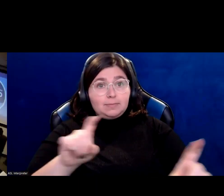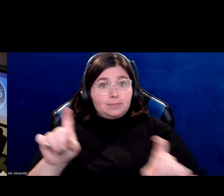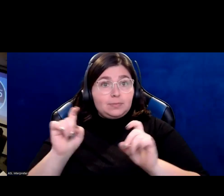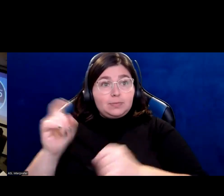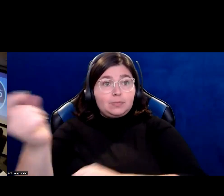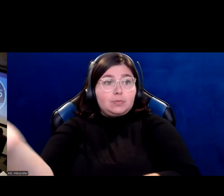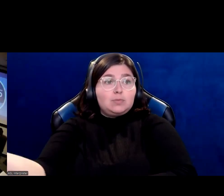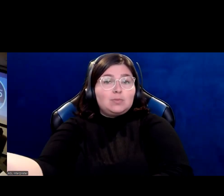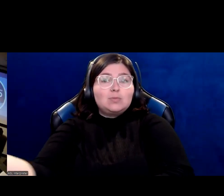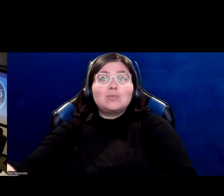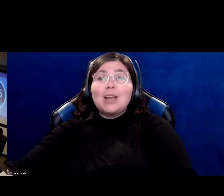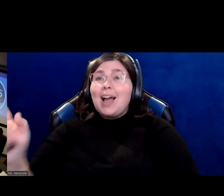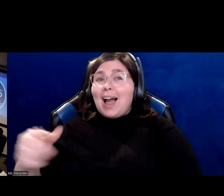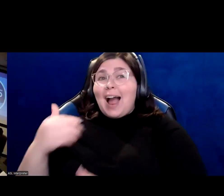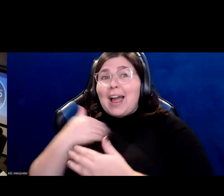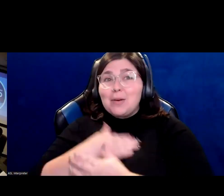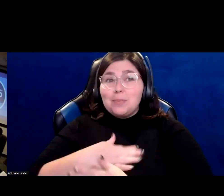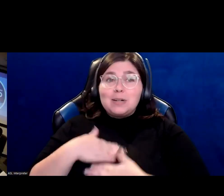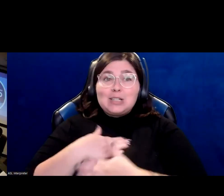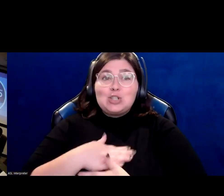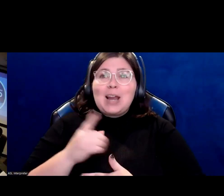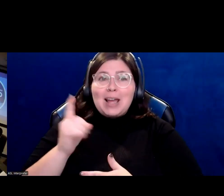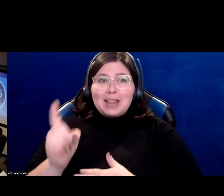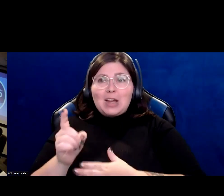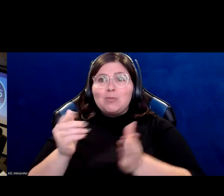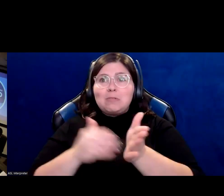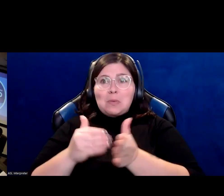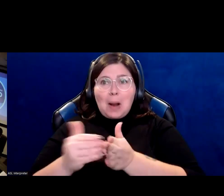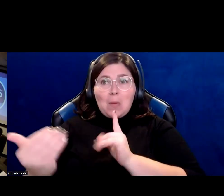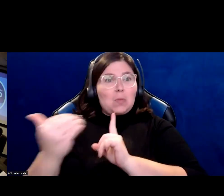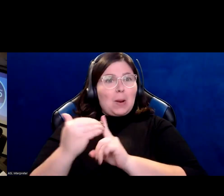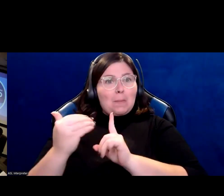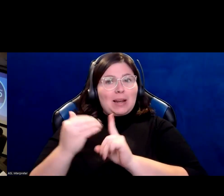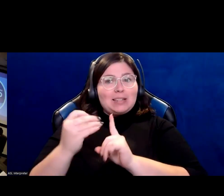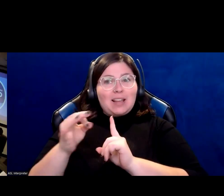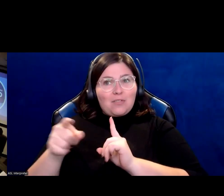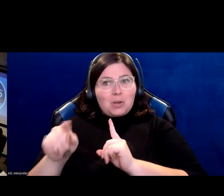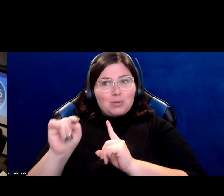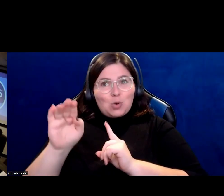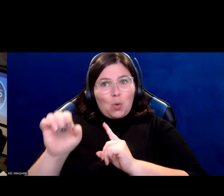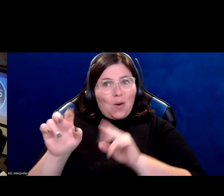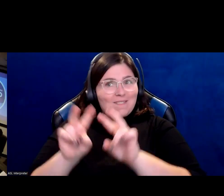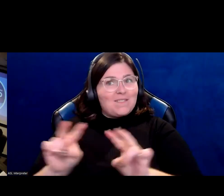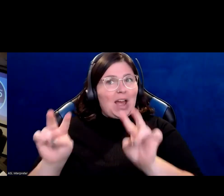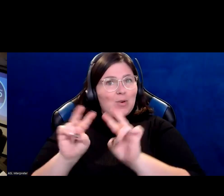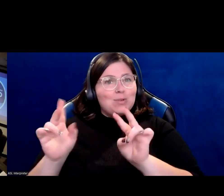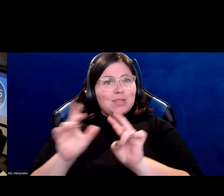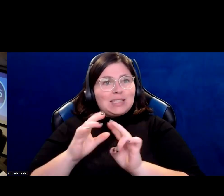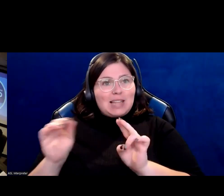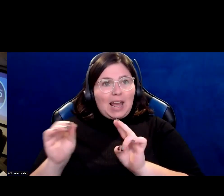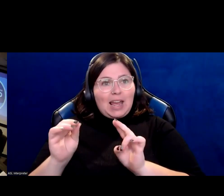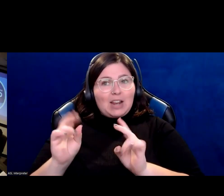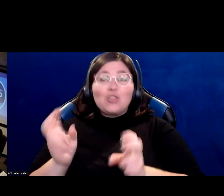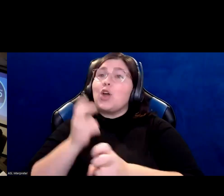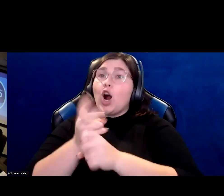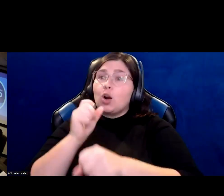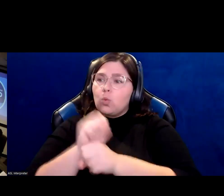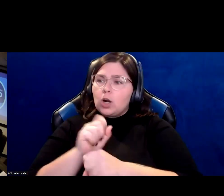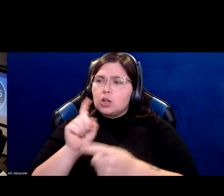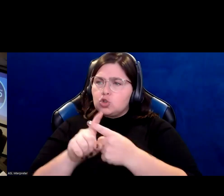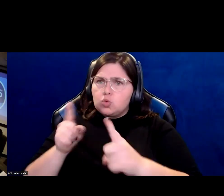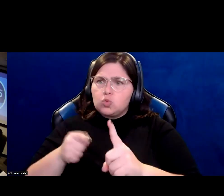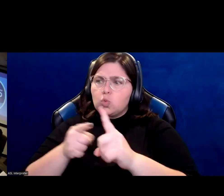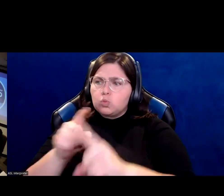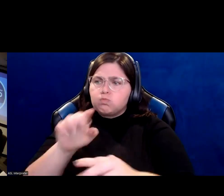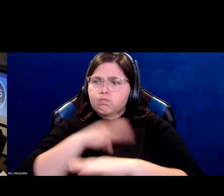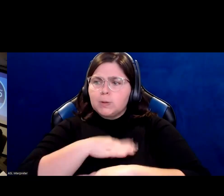I appreciate that you regularly remind us of those core values and the hard work to meet them. Thanks,